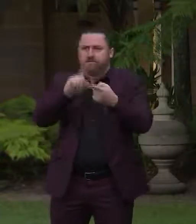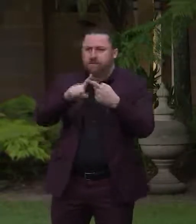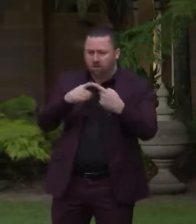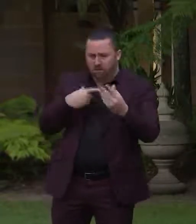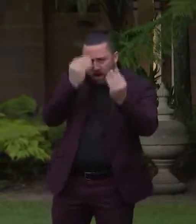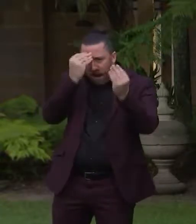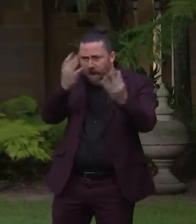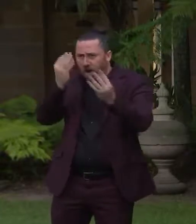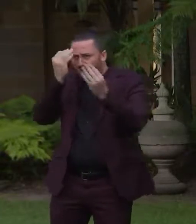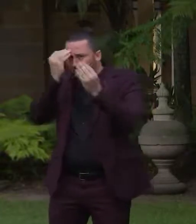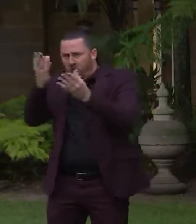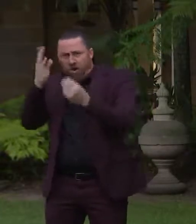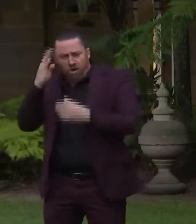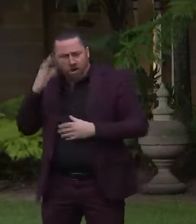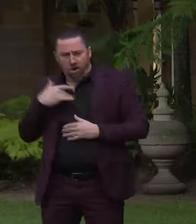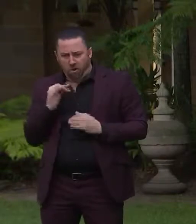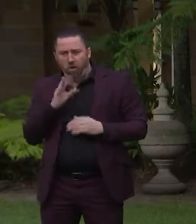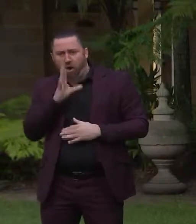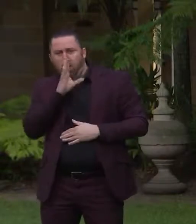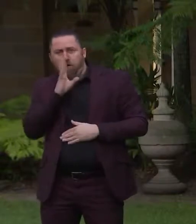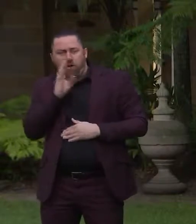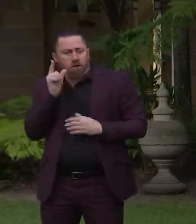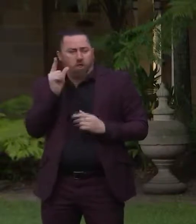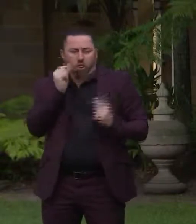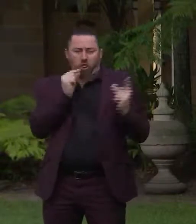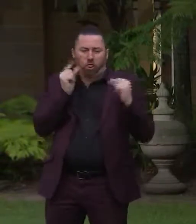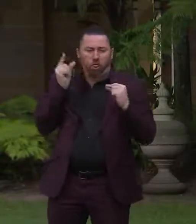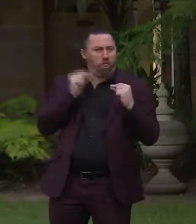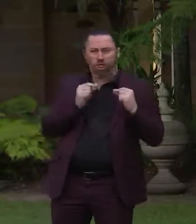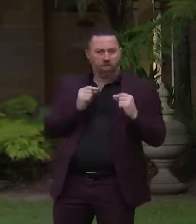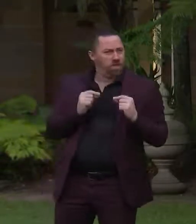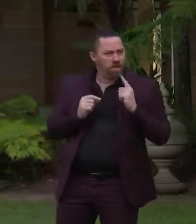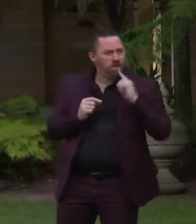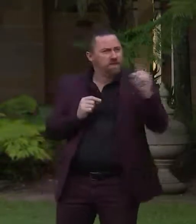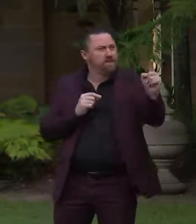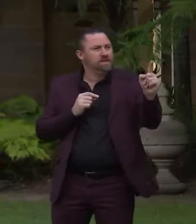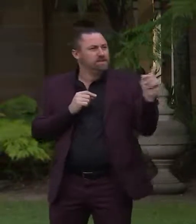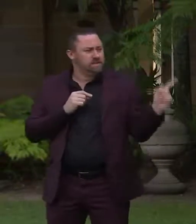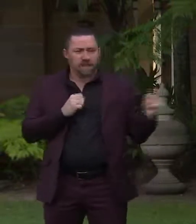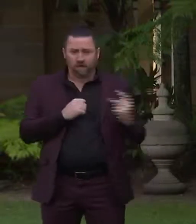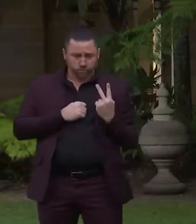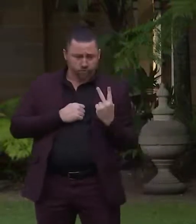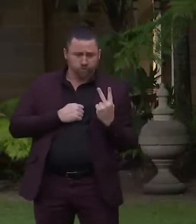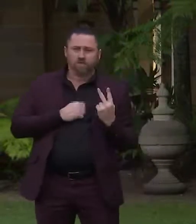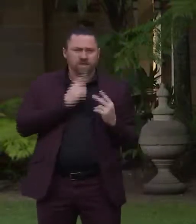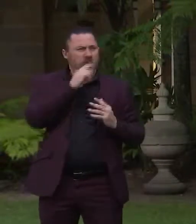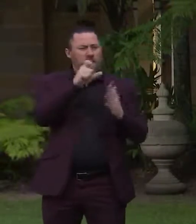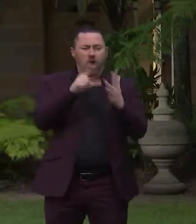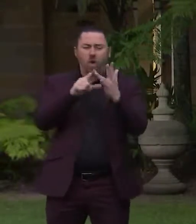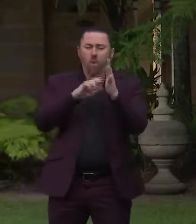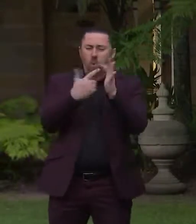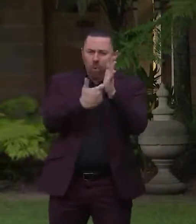cases yesterday that were still under investigation and have been negative, proven.